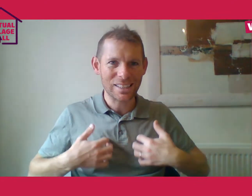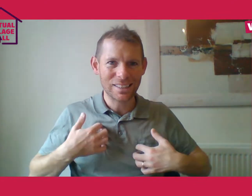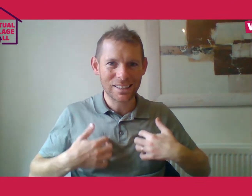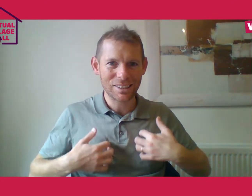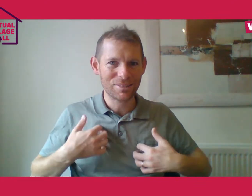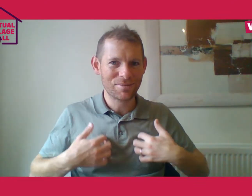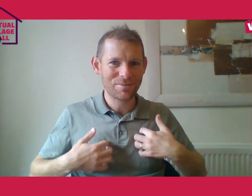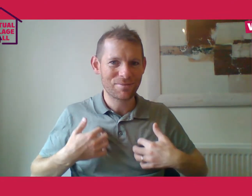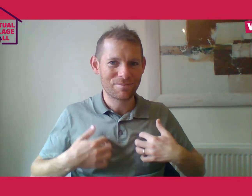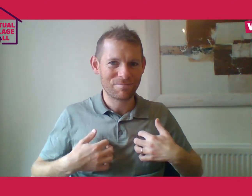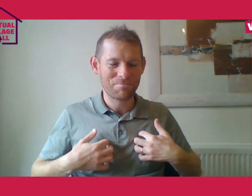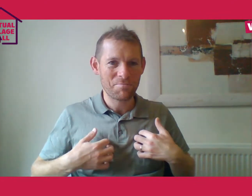Excited,